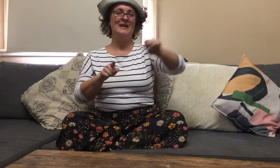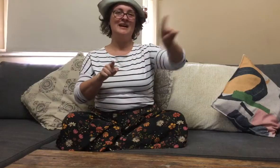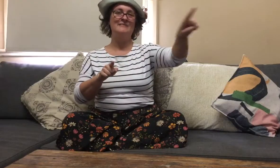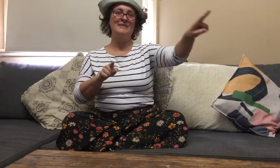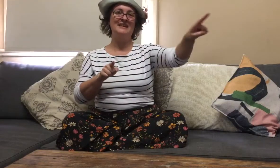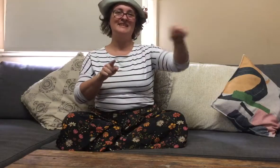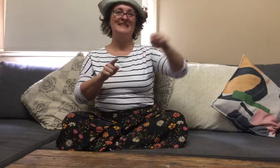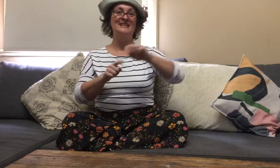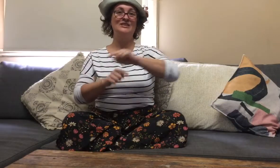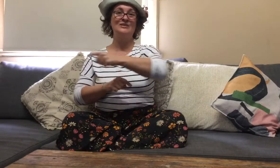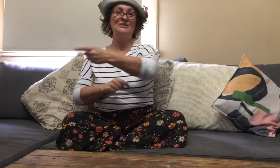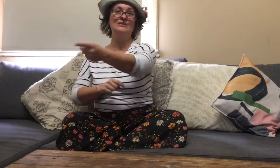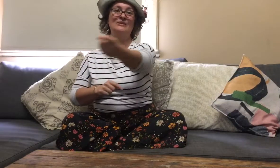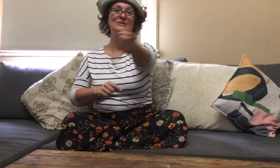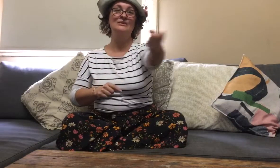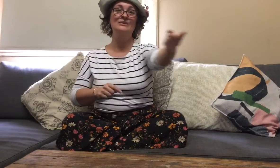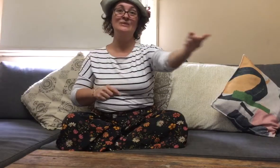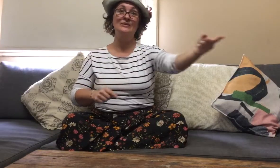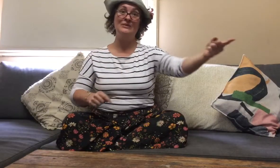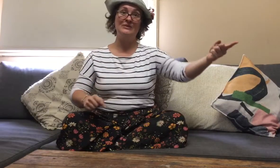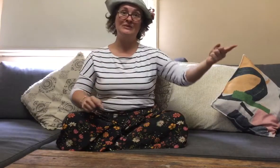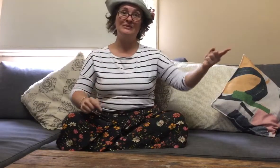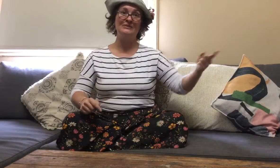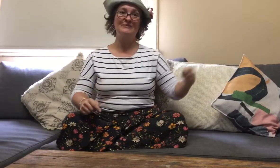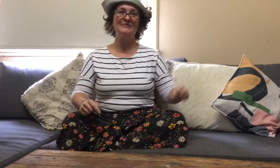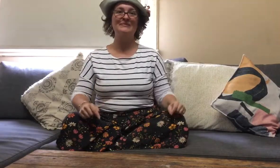my message to you.